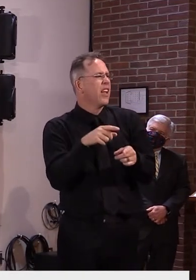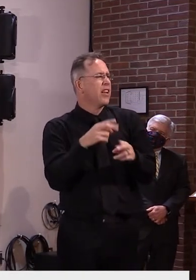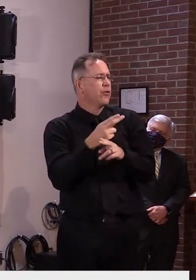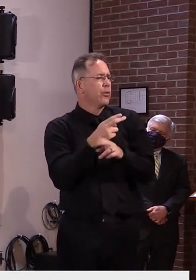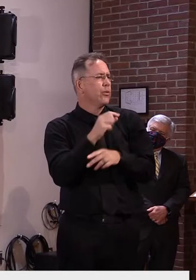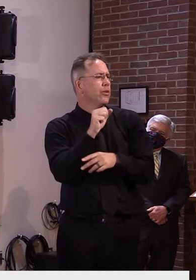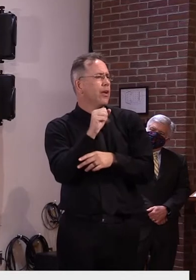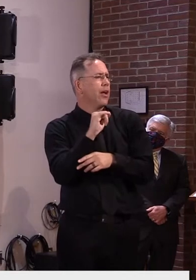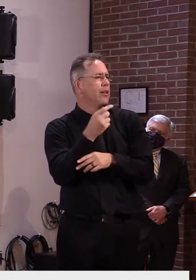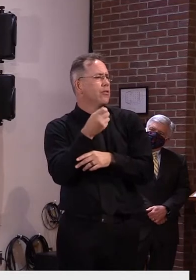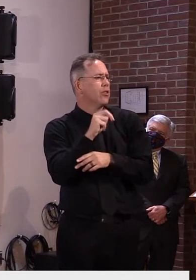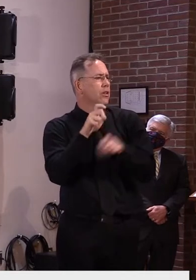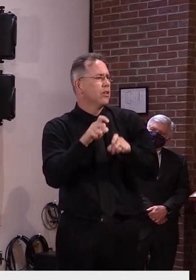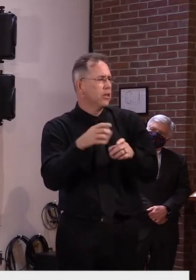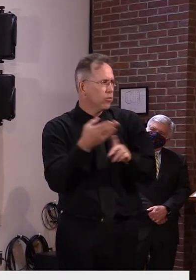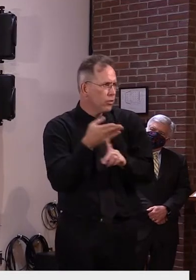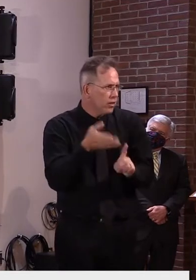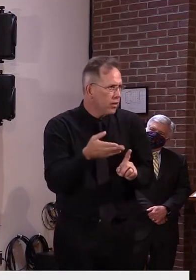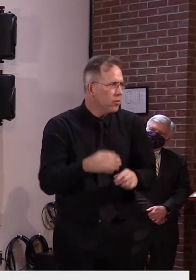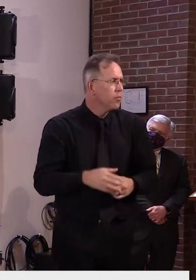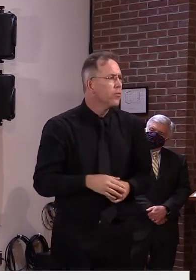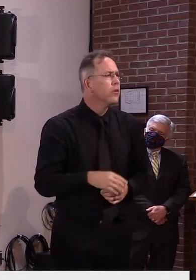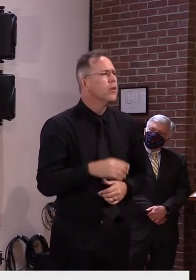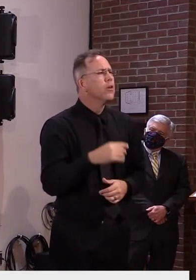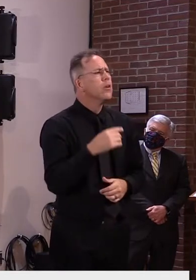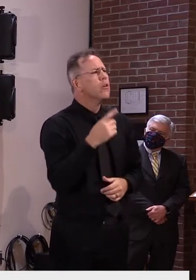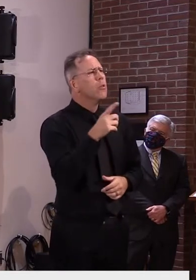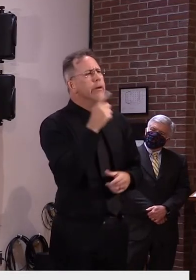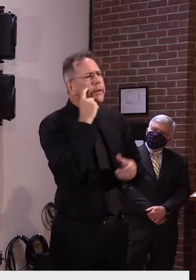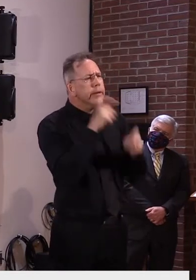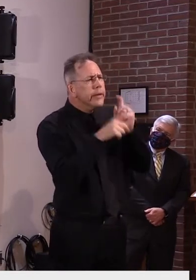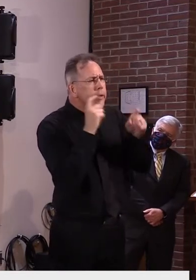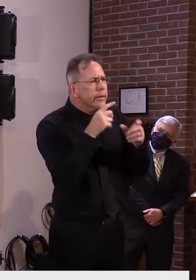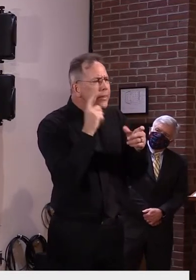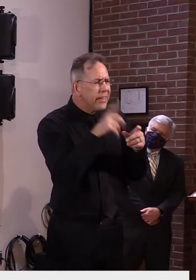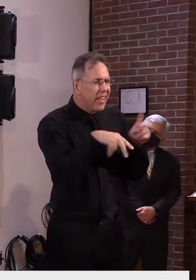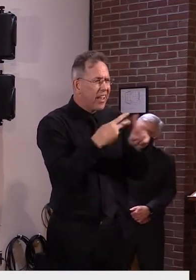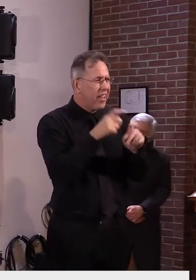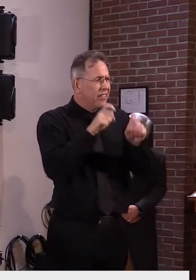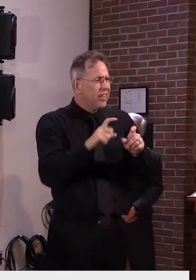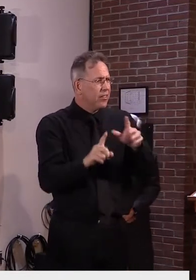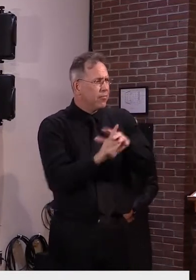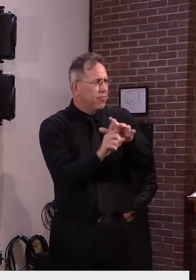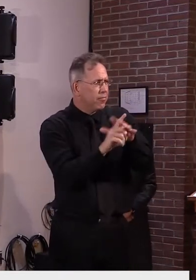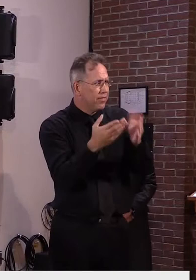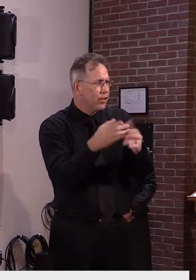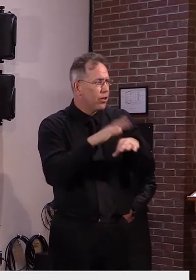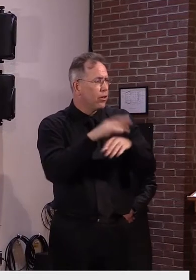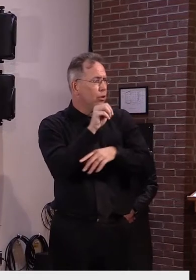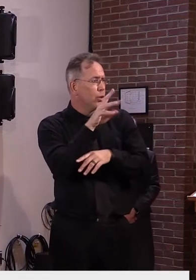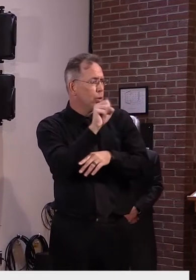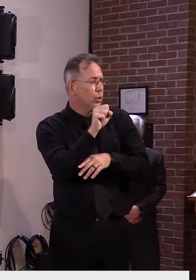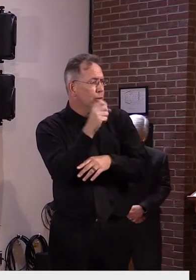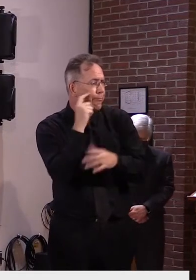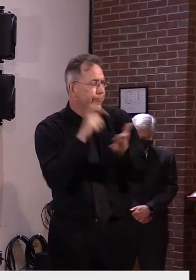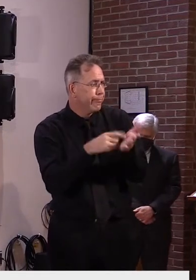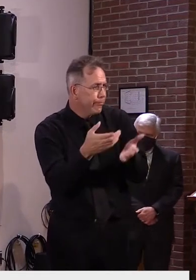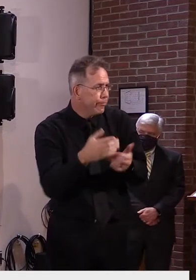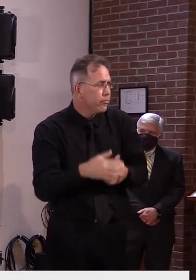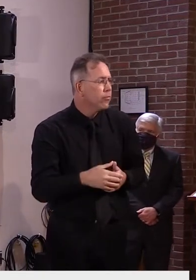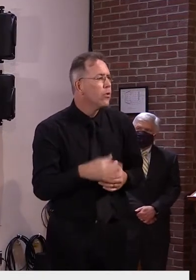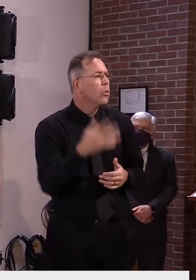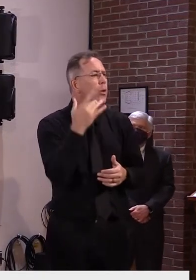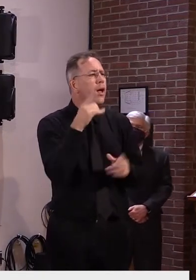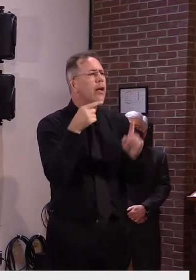Now, one of the reasons these tests are in the news at this time has to do with the federal government's announcement that they have